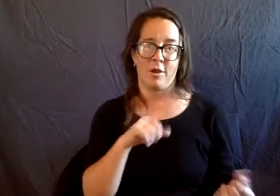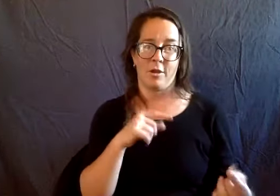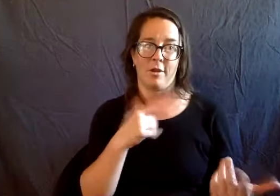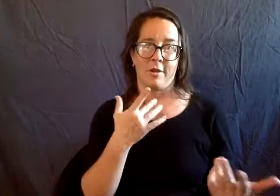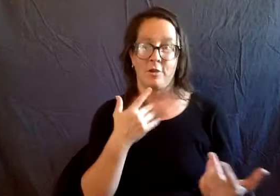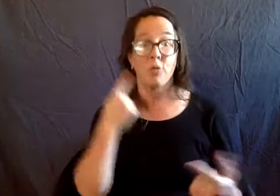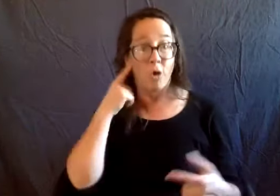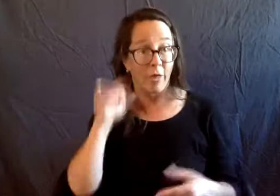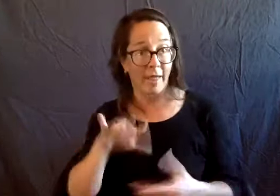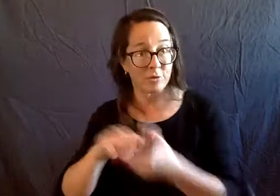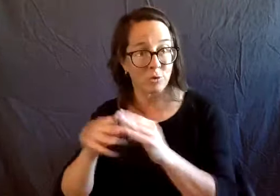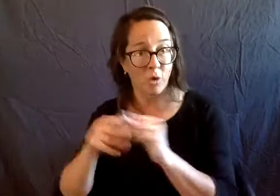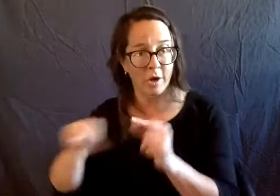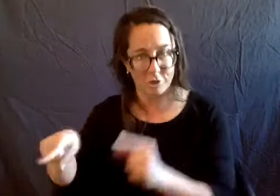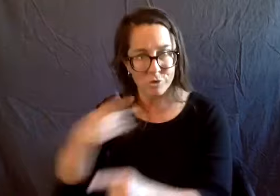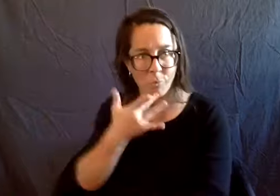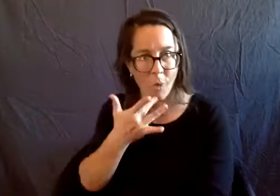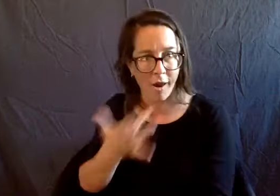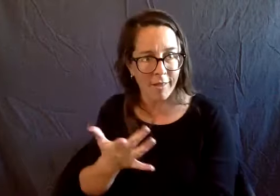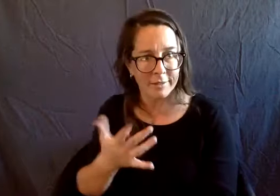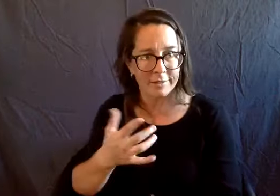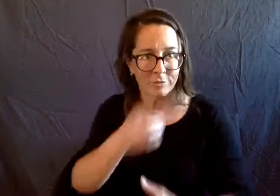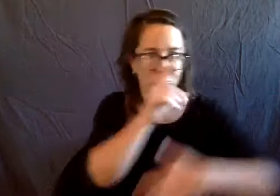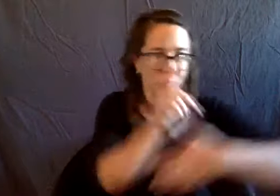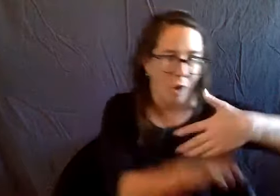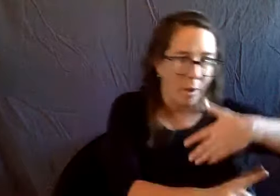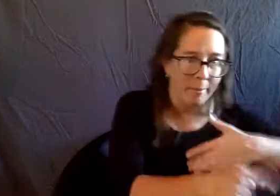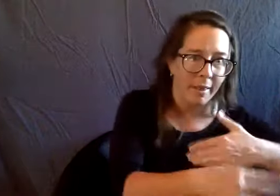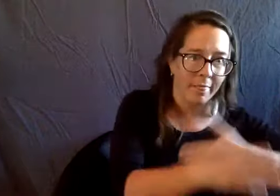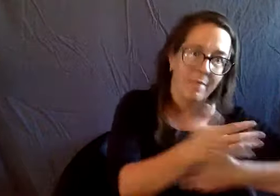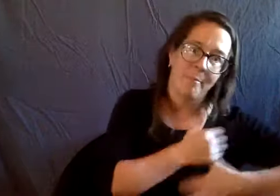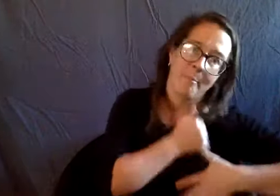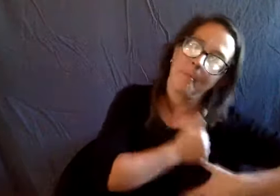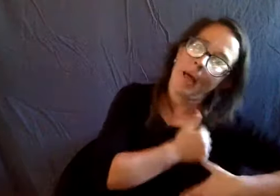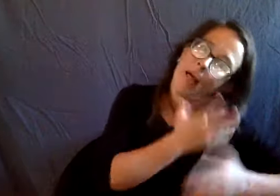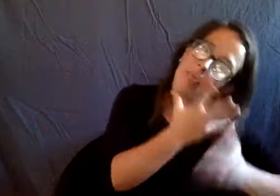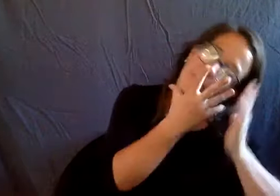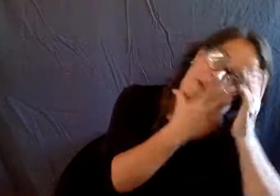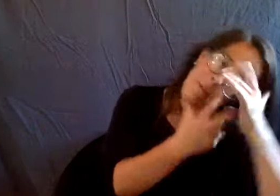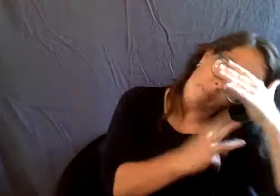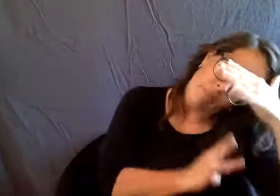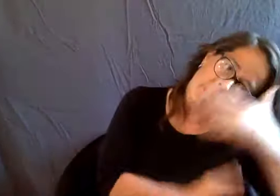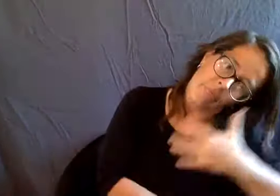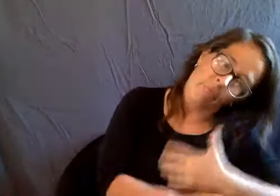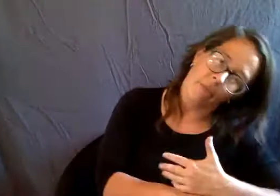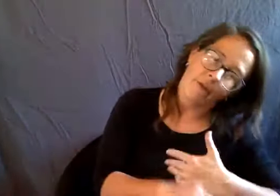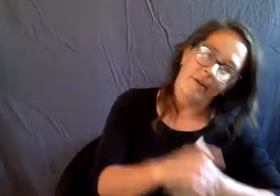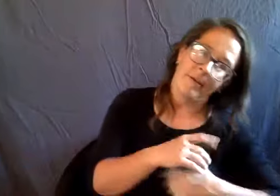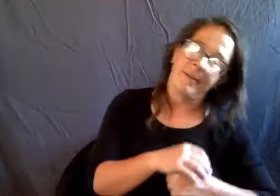to drown in the bathtub, and that ain't a loving relationship, y'all, And I mean, it just things had